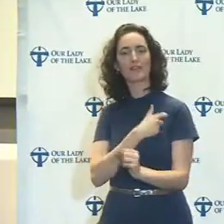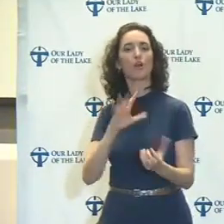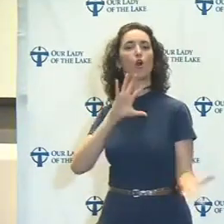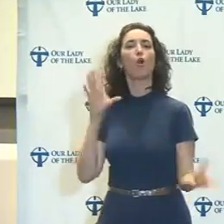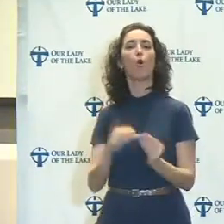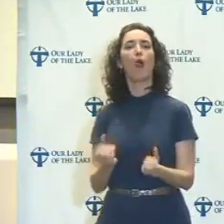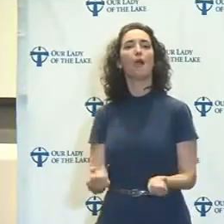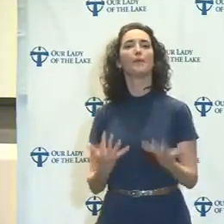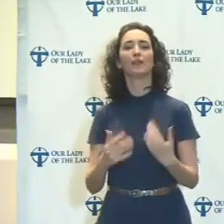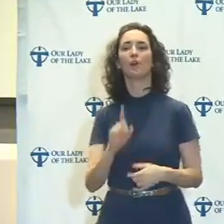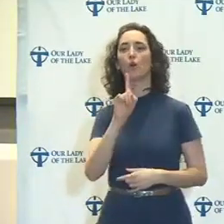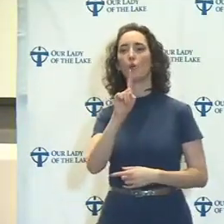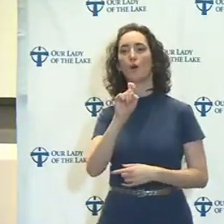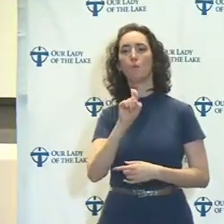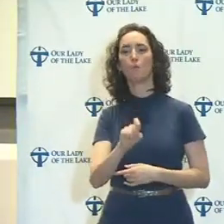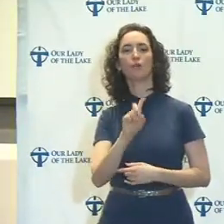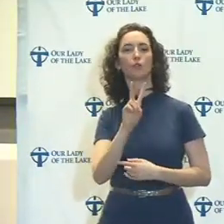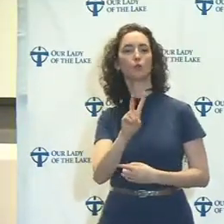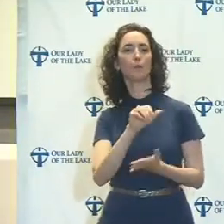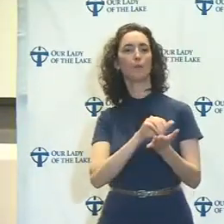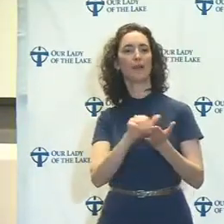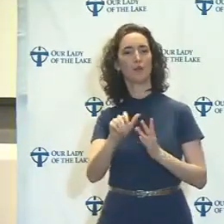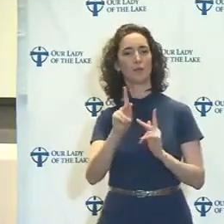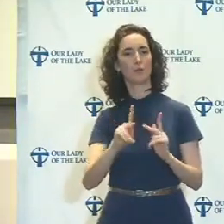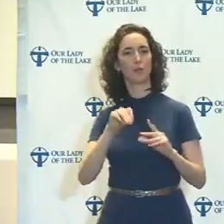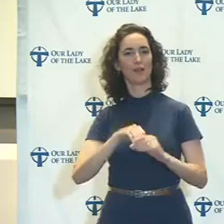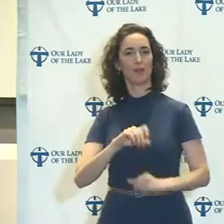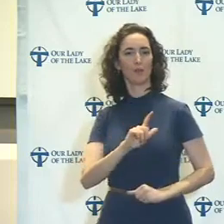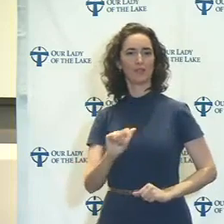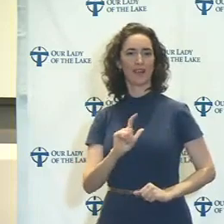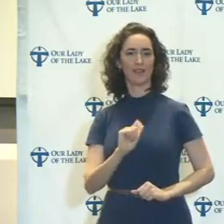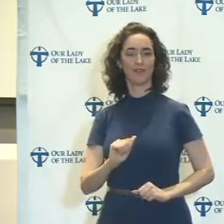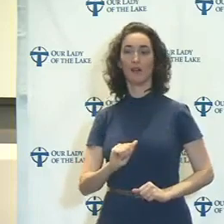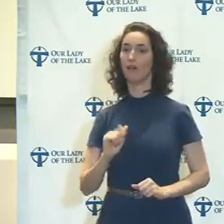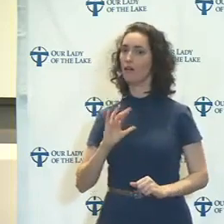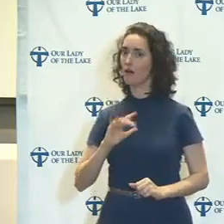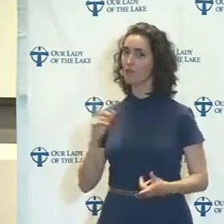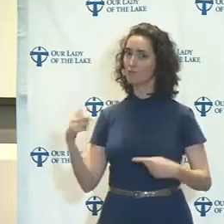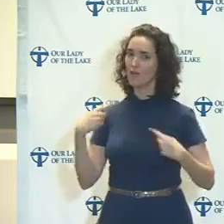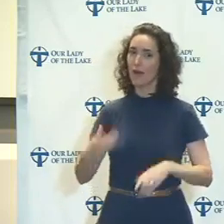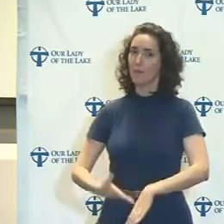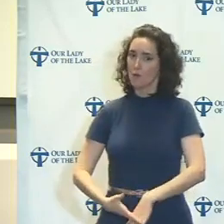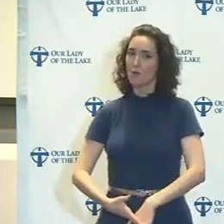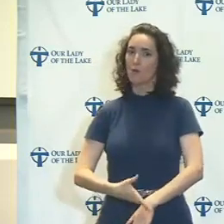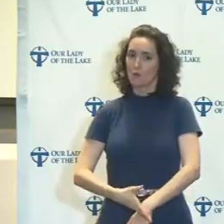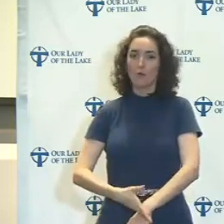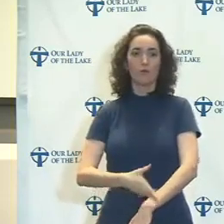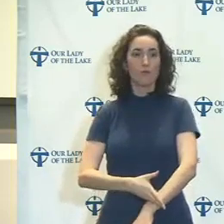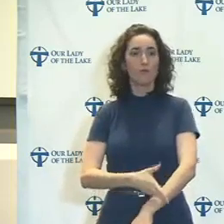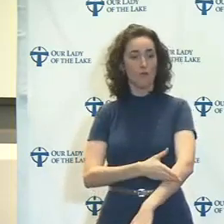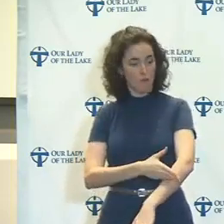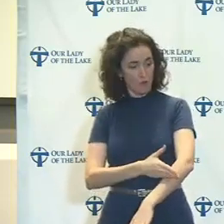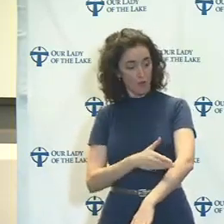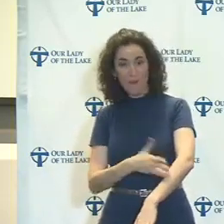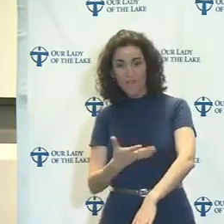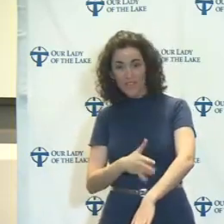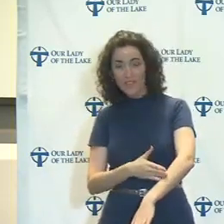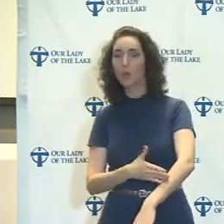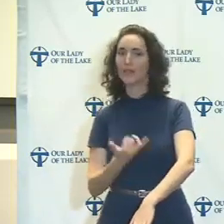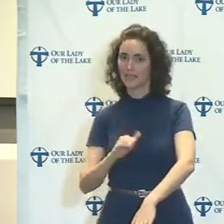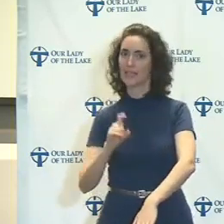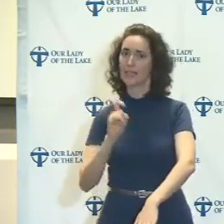1.2 million Louisianans. So this is progress, but as I mentioned, we know we still have a long way to